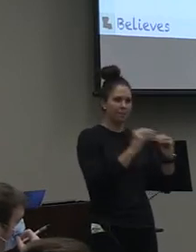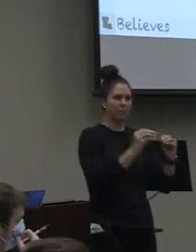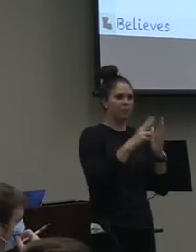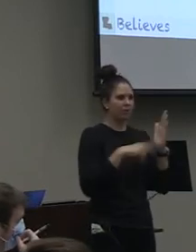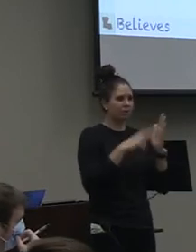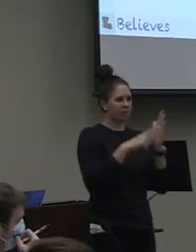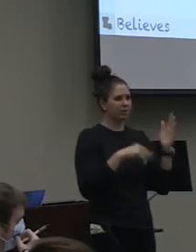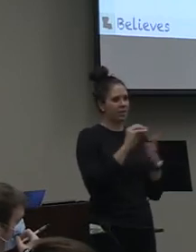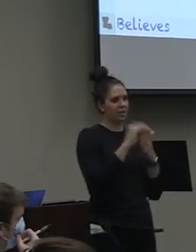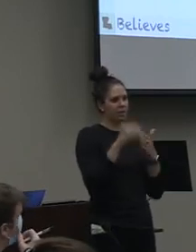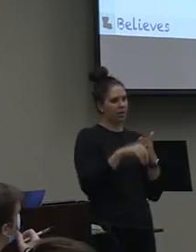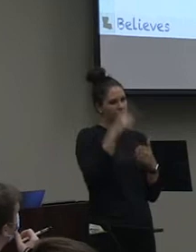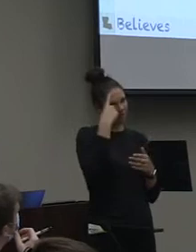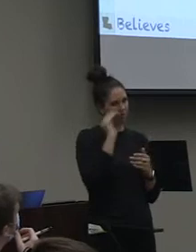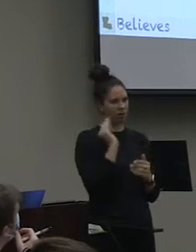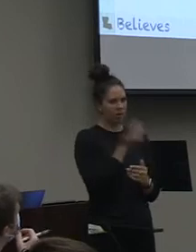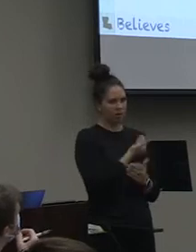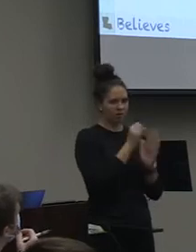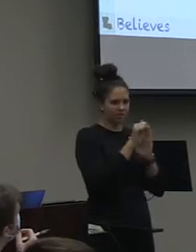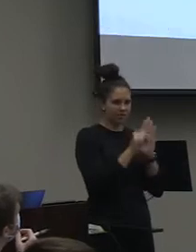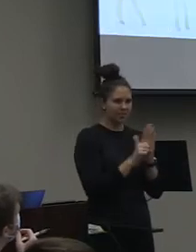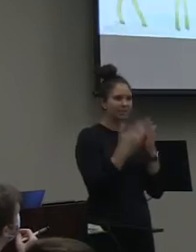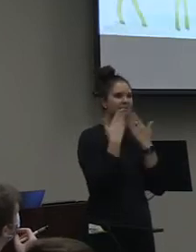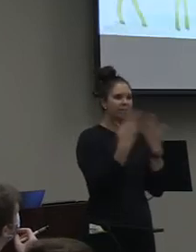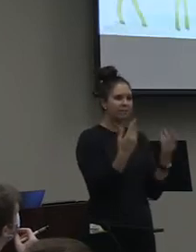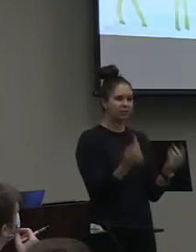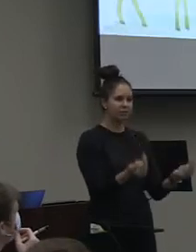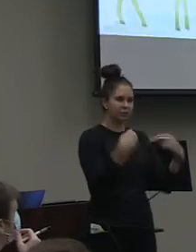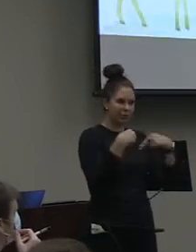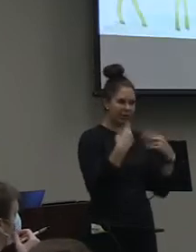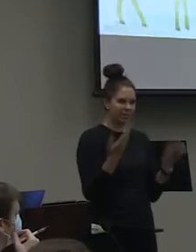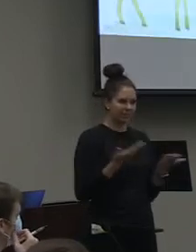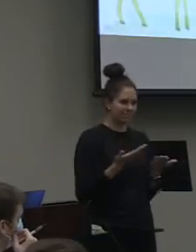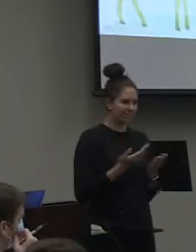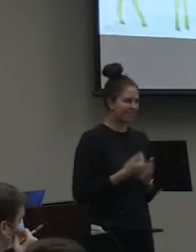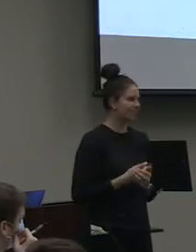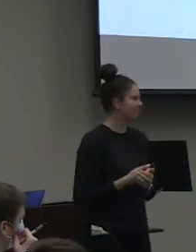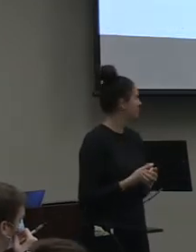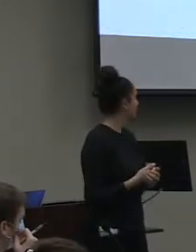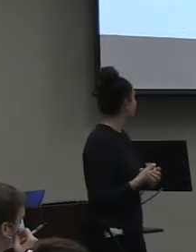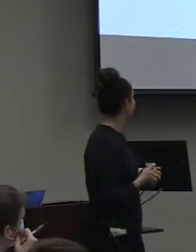of our state. So thank you all for joining us.